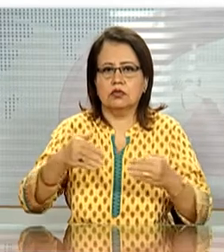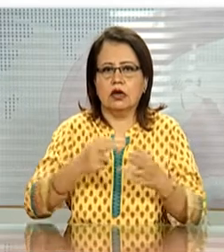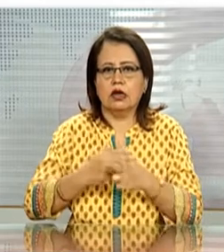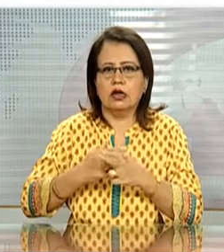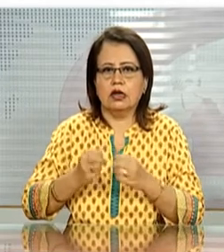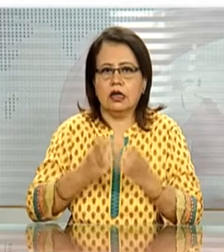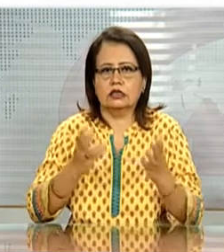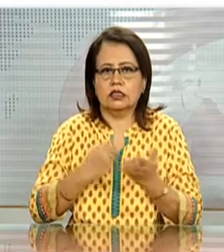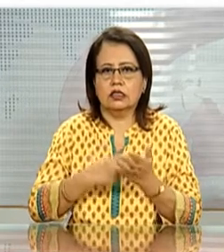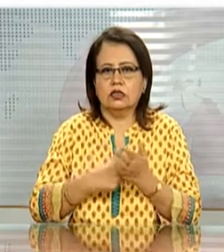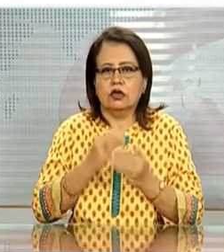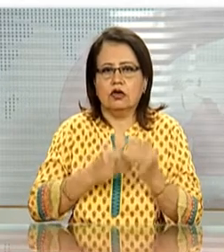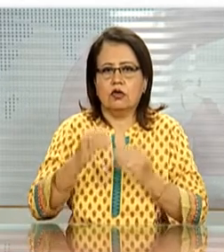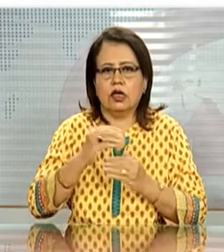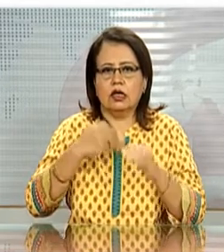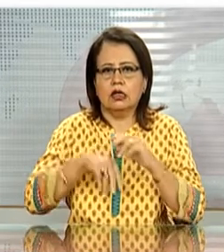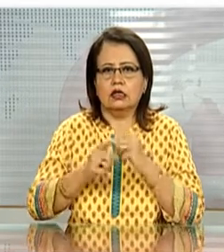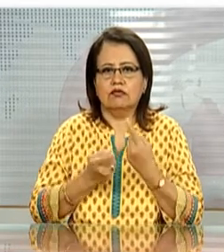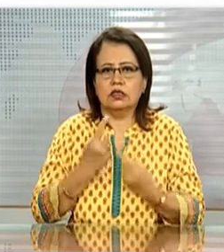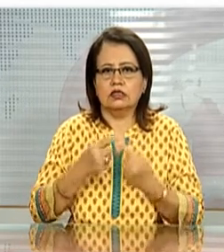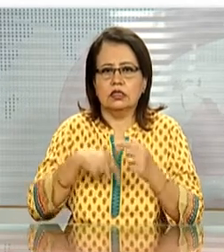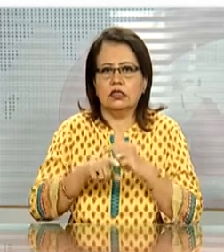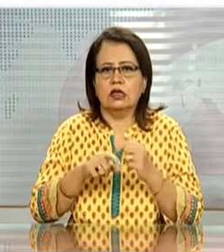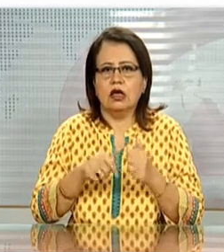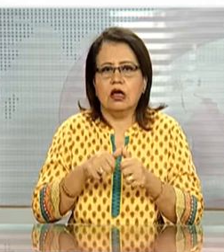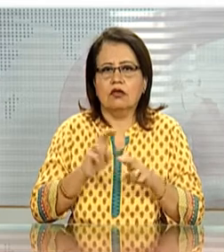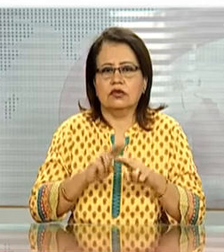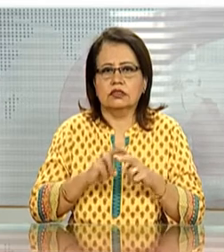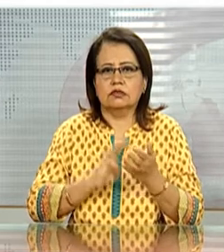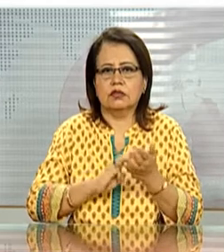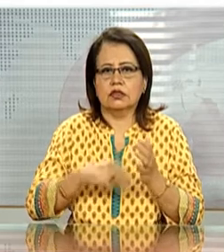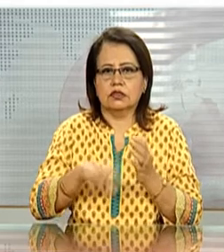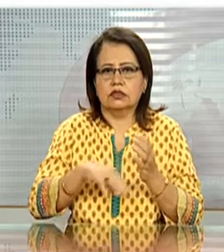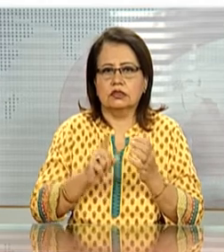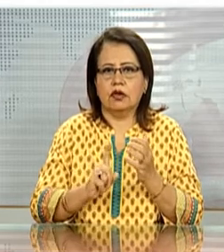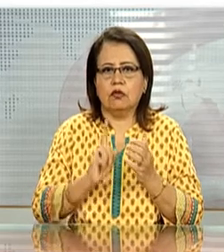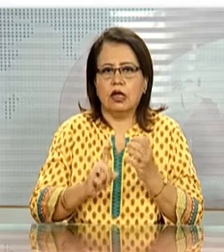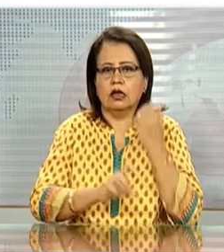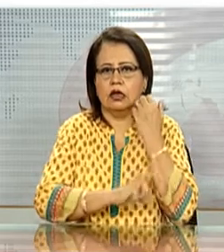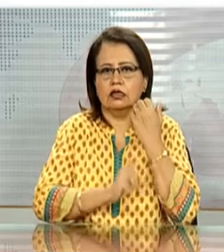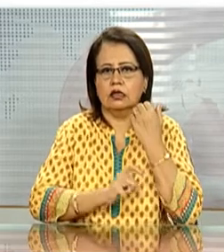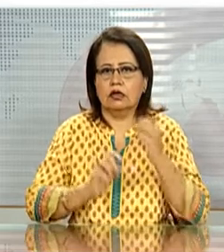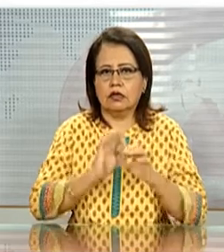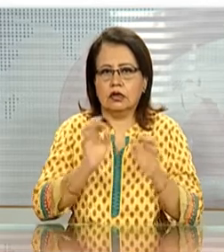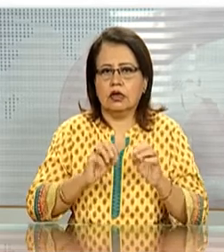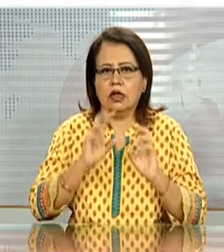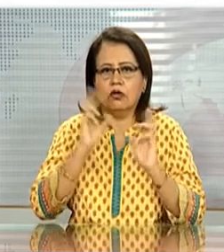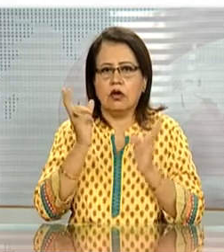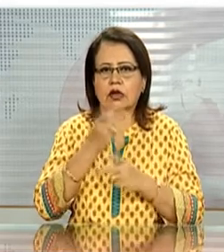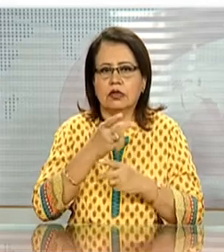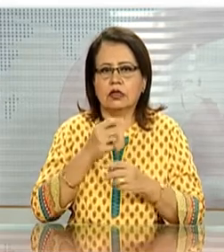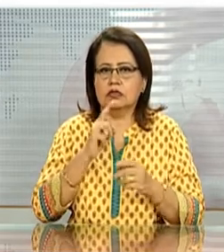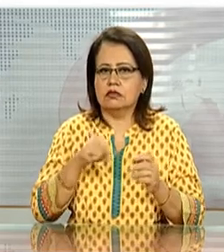Terror attacks in the region and growing interference in the internal affairs of member states by one country have created an